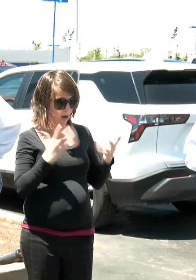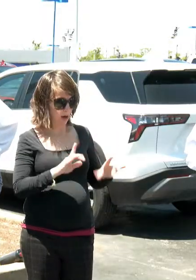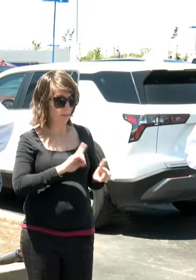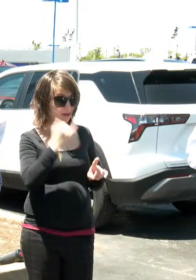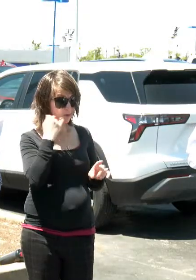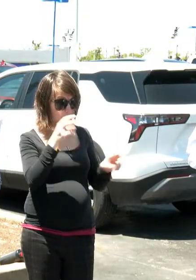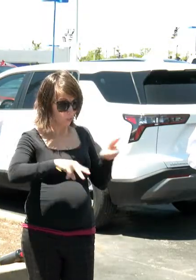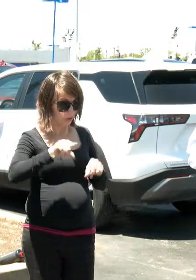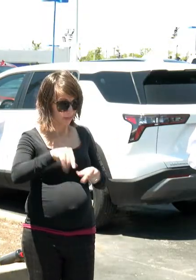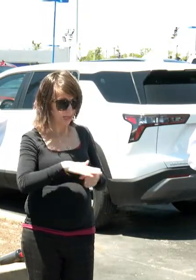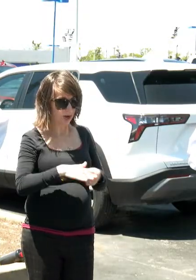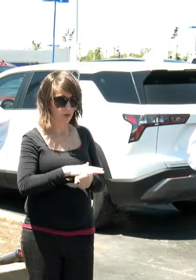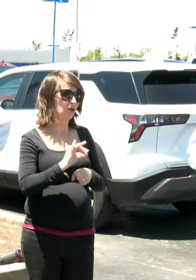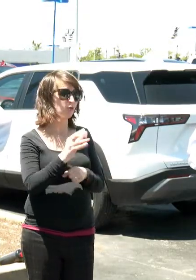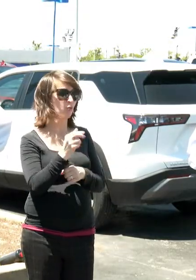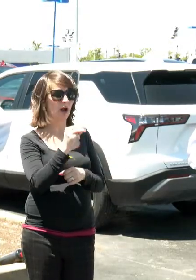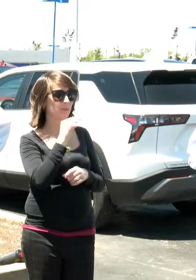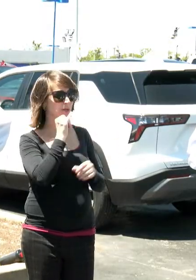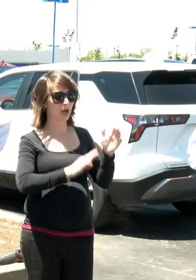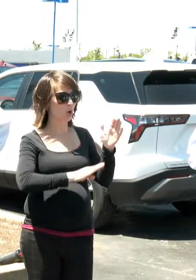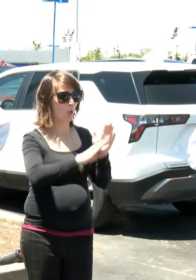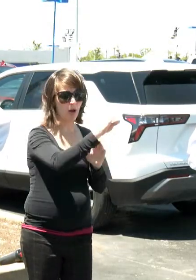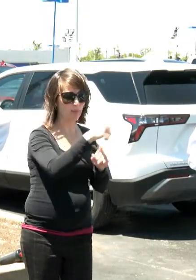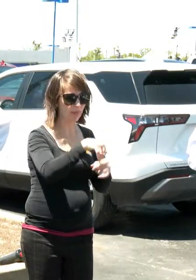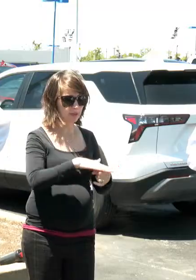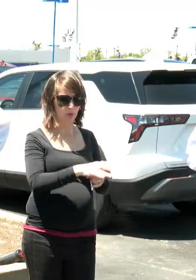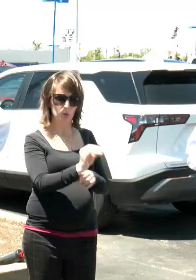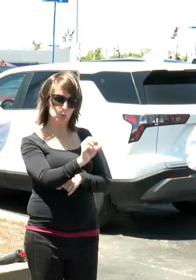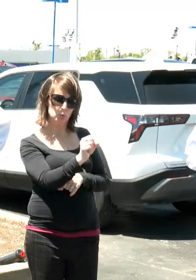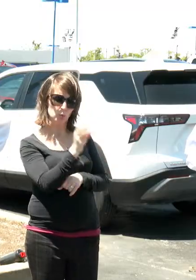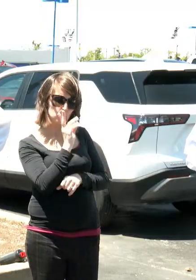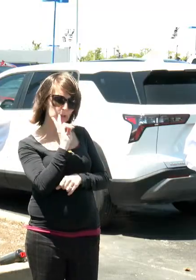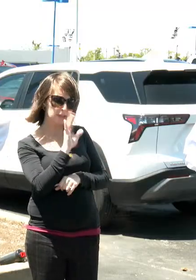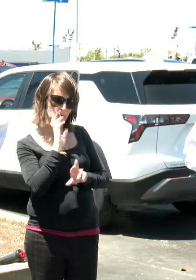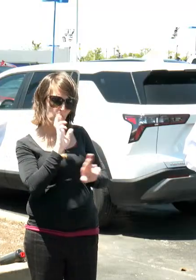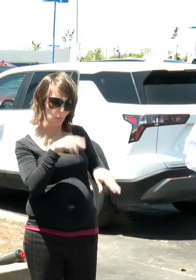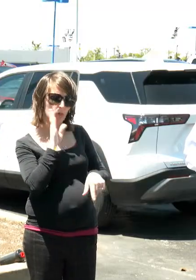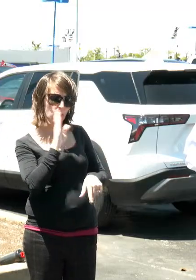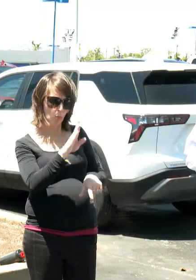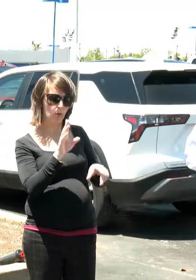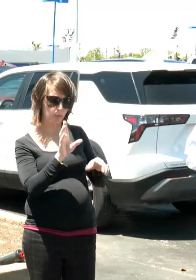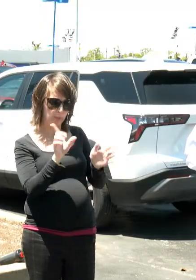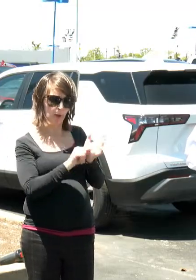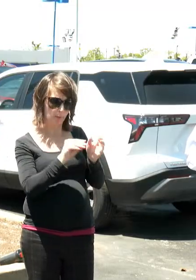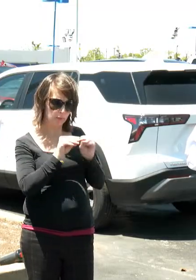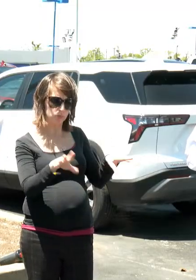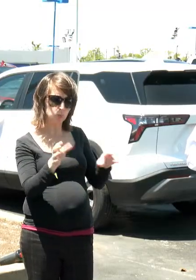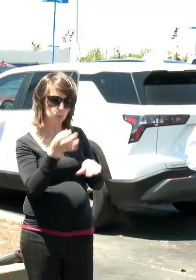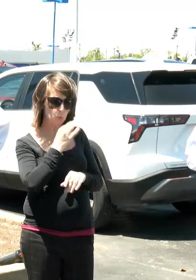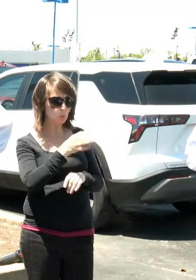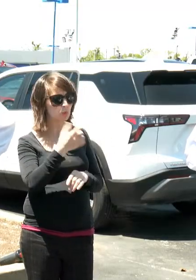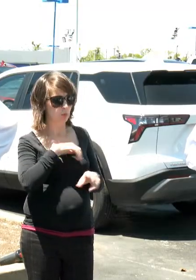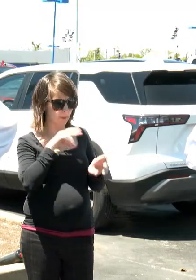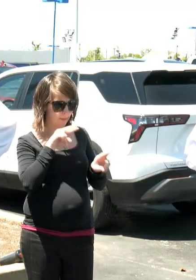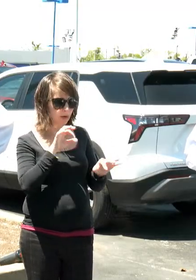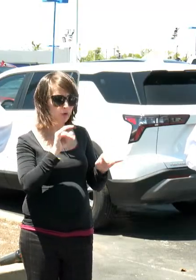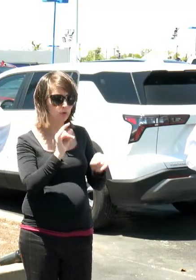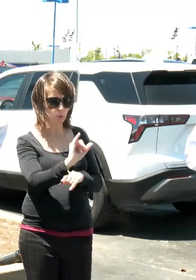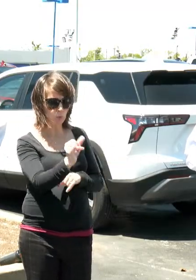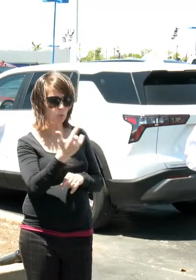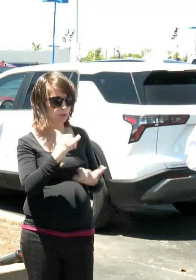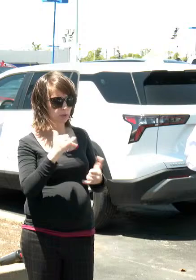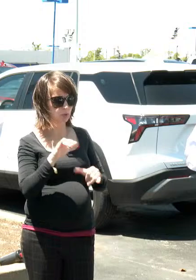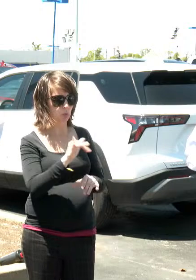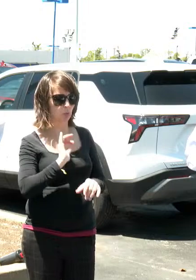area, crime did not go up in this area as well. So you'll see that report that's coming out. It'll continue. It's something we monitor. We still do our